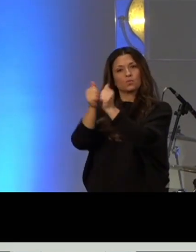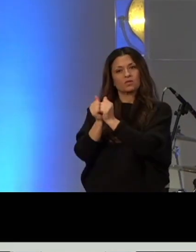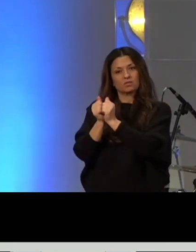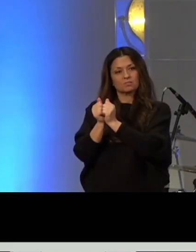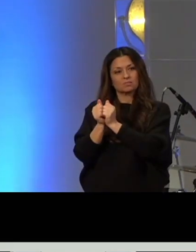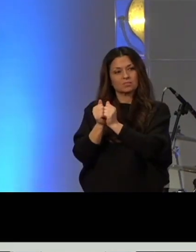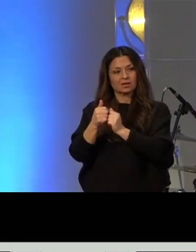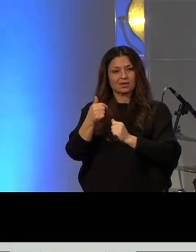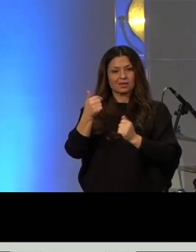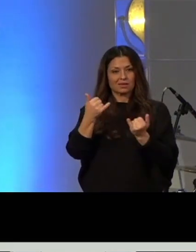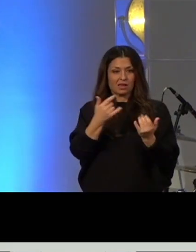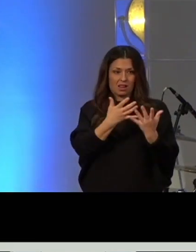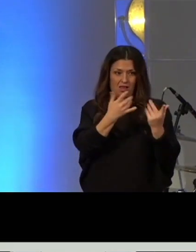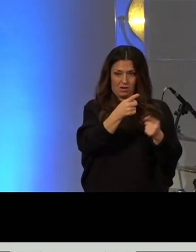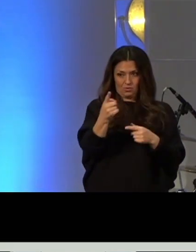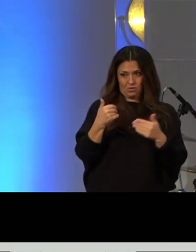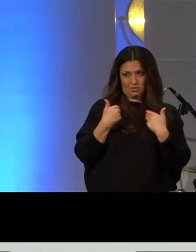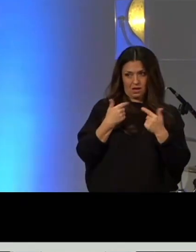avoid mirrors.